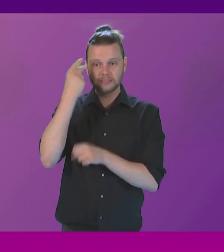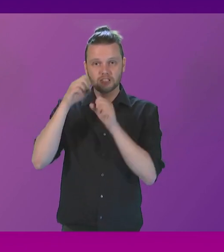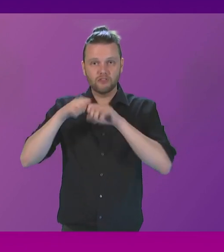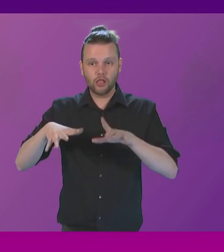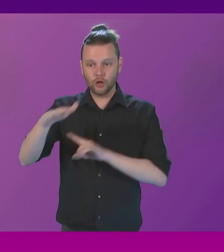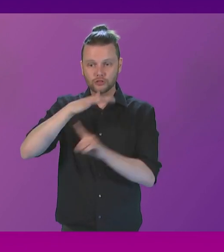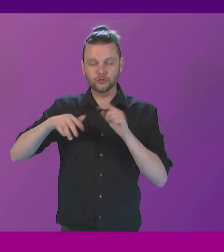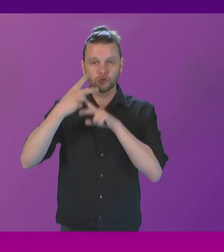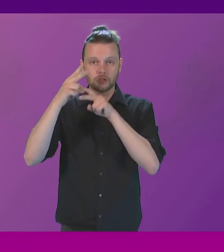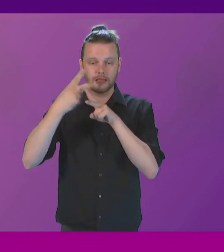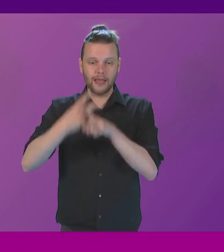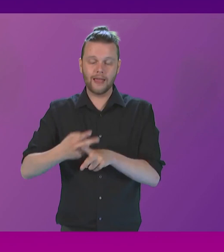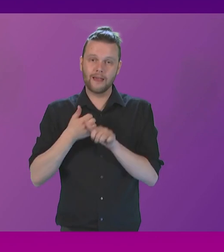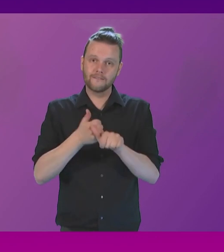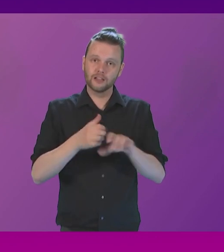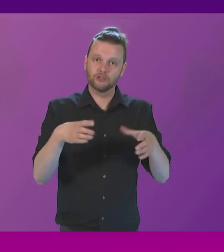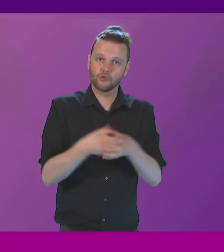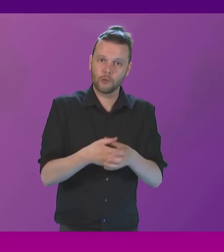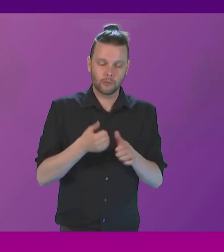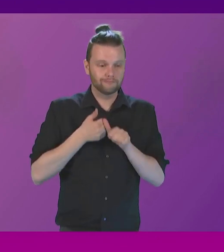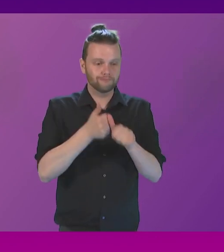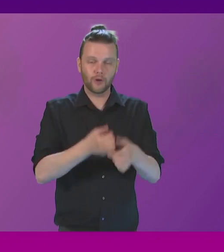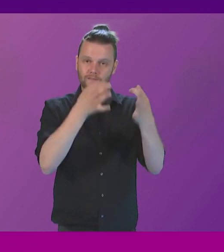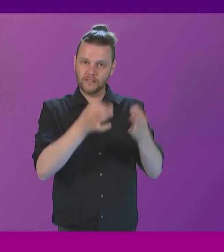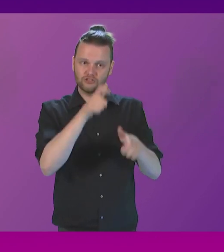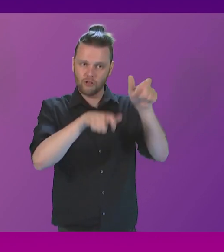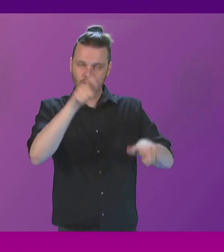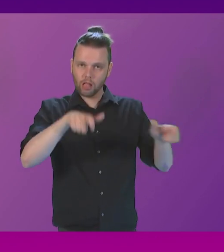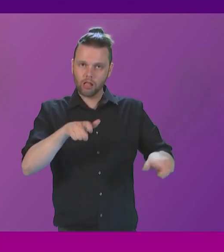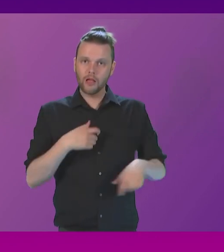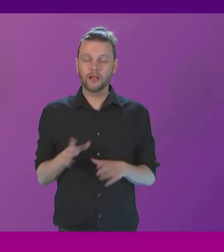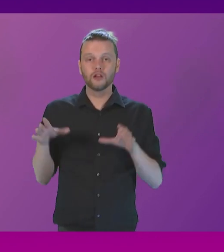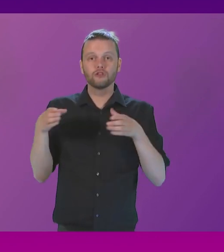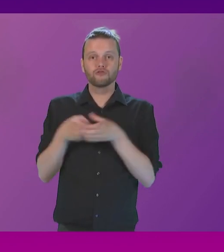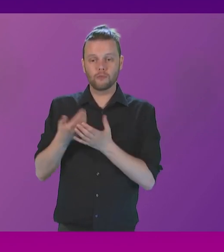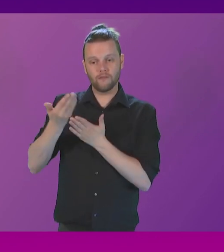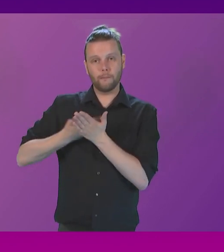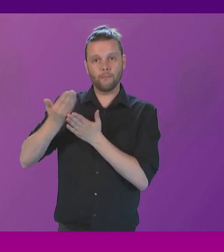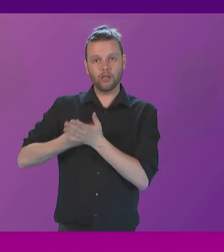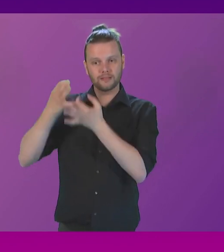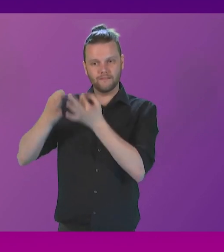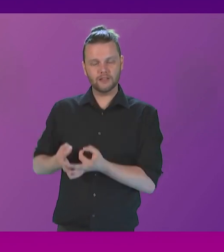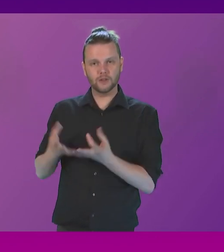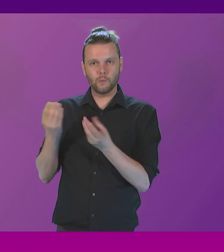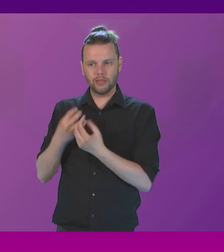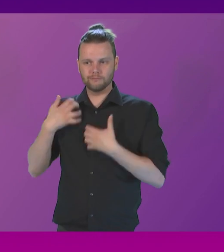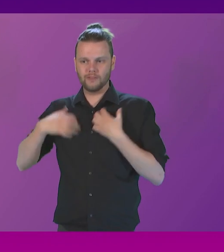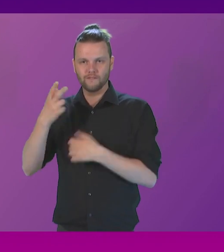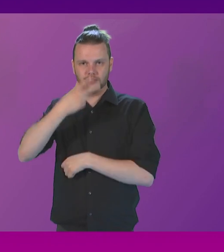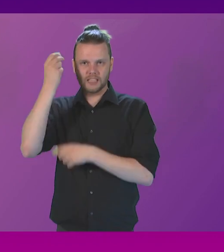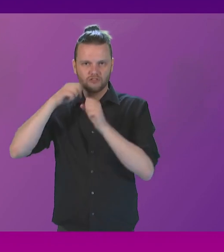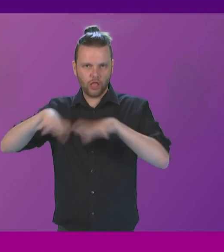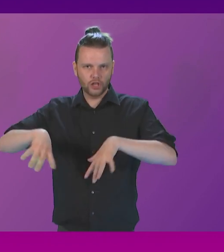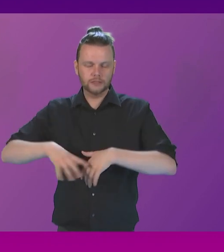Care Advisory Group will support and advise officials, as will a group of Scottish Government policy officials with an interest in sensory